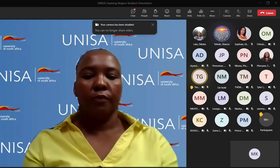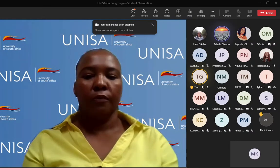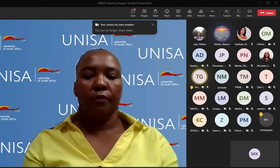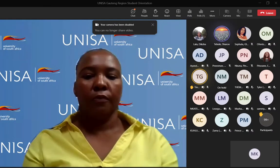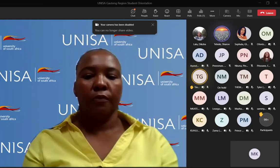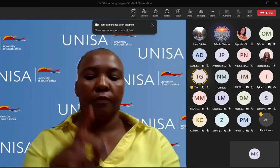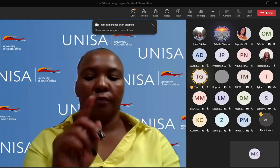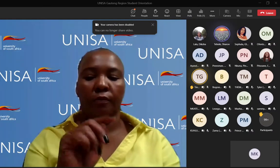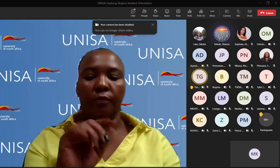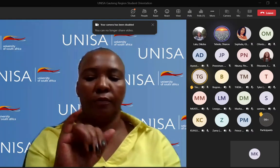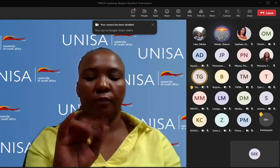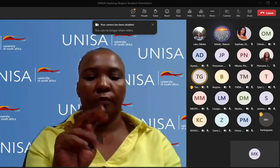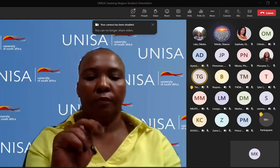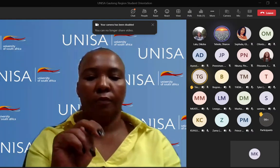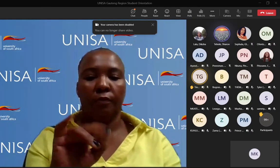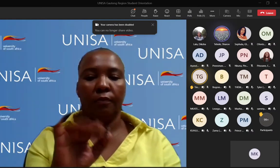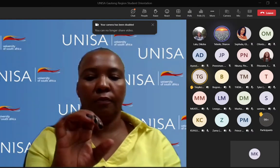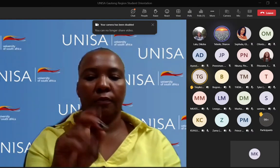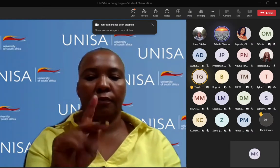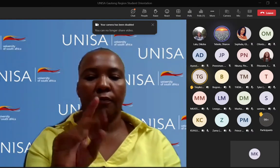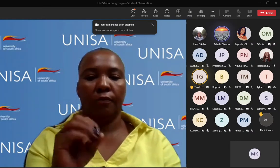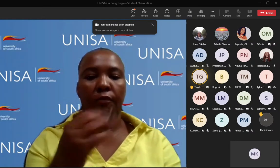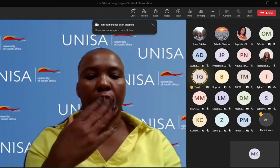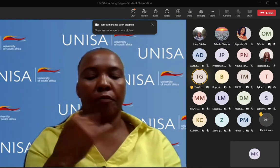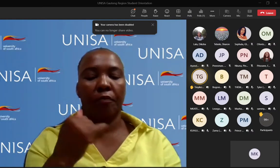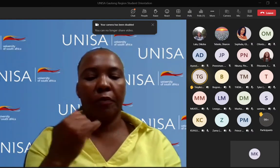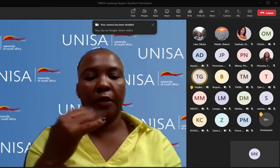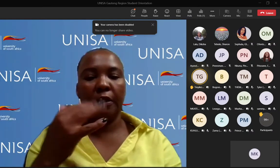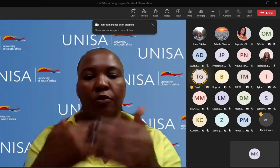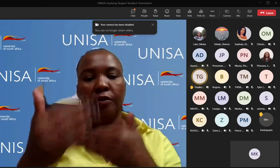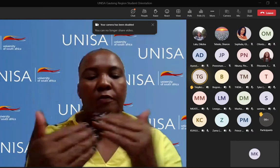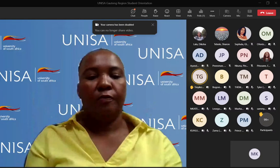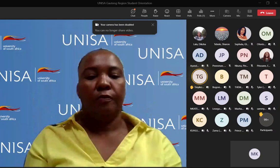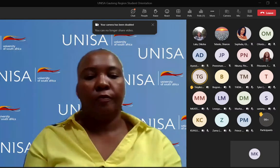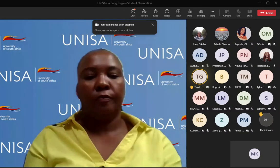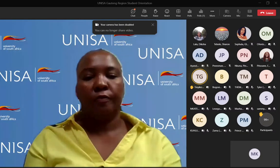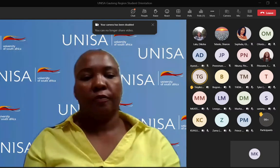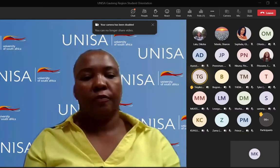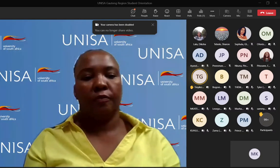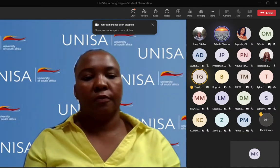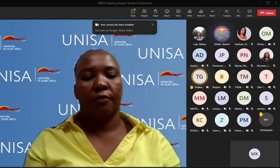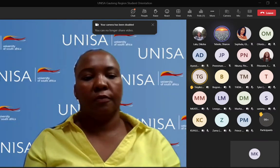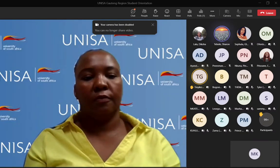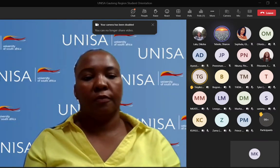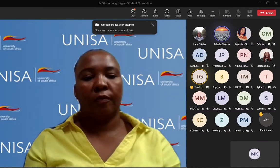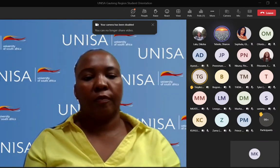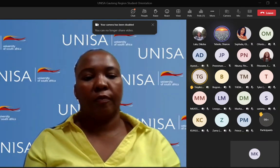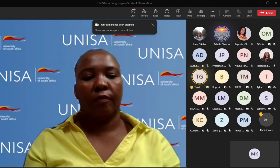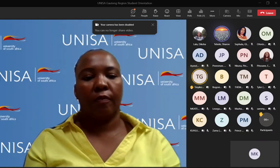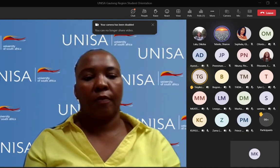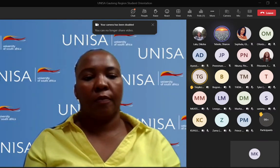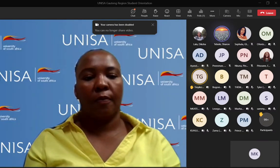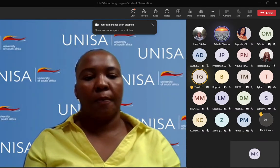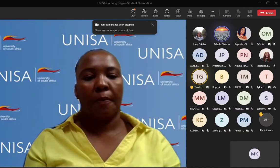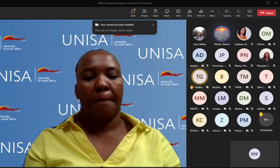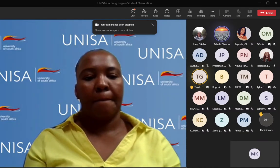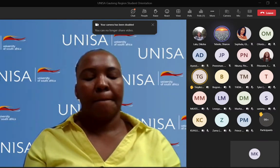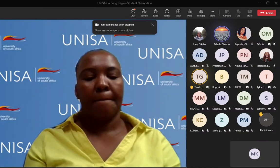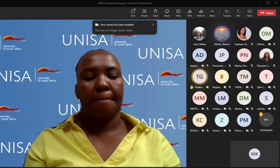um Daniel please ask your question while they're still loading the presentation then you go Grace